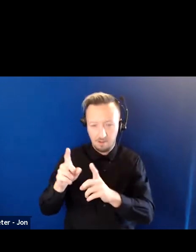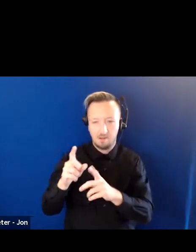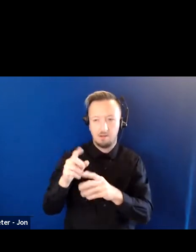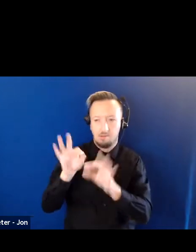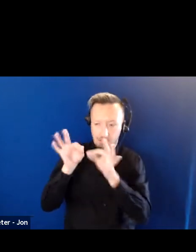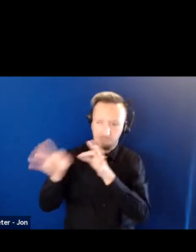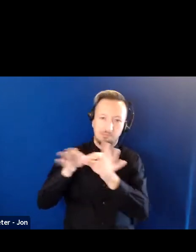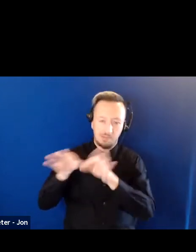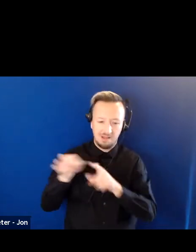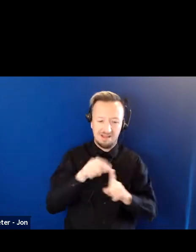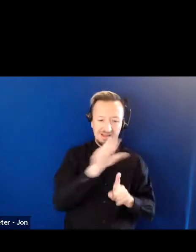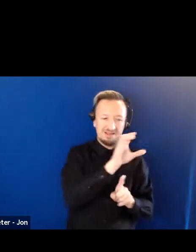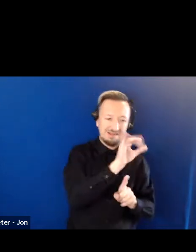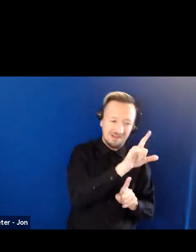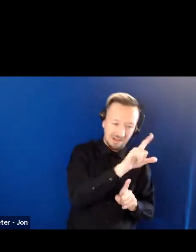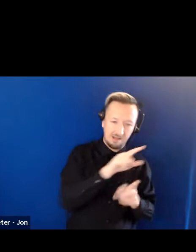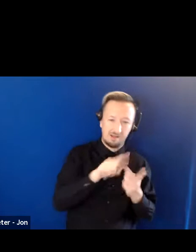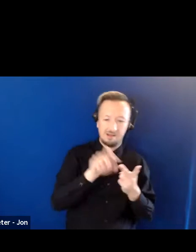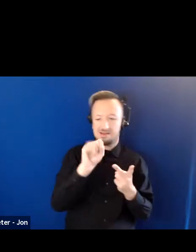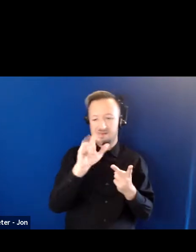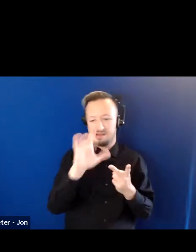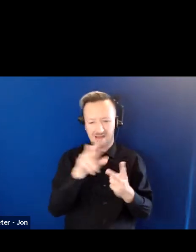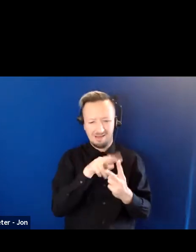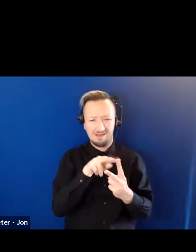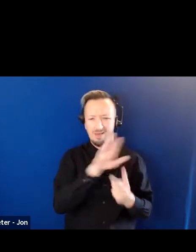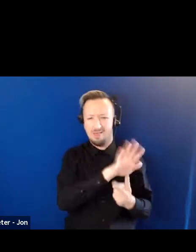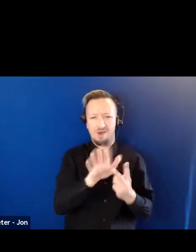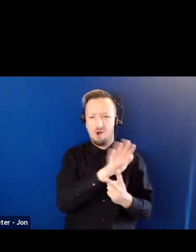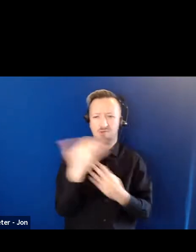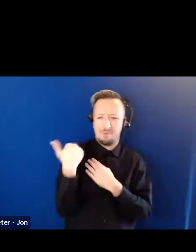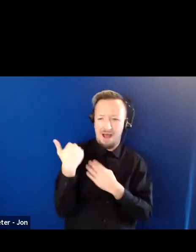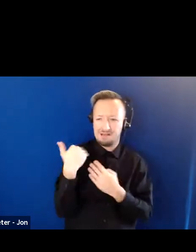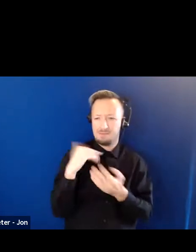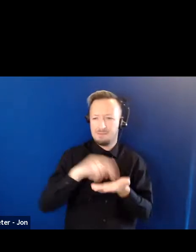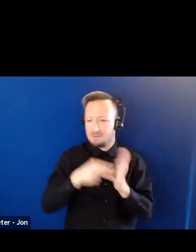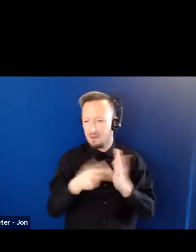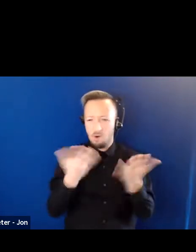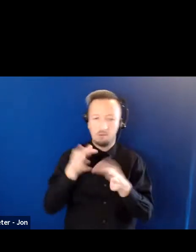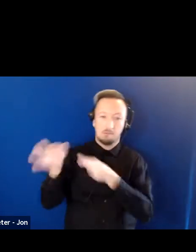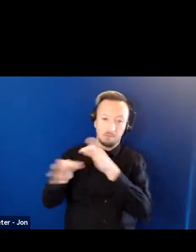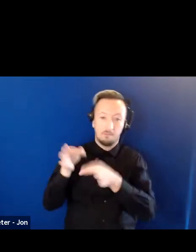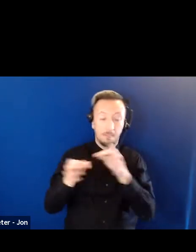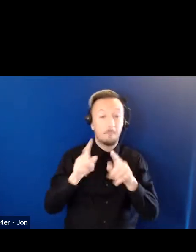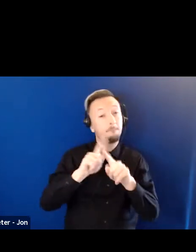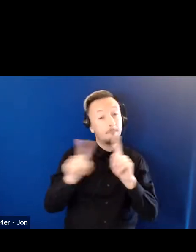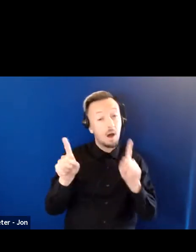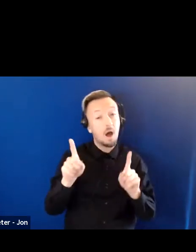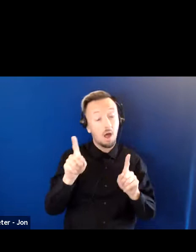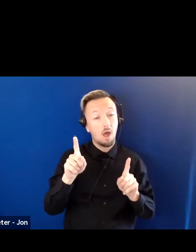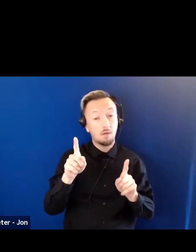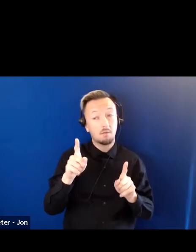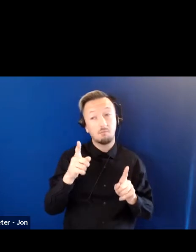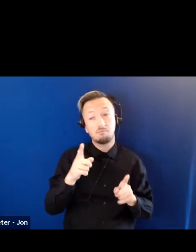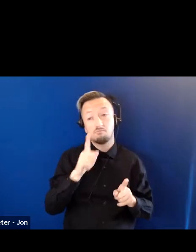do. Unfortunately for us, the leadership that has come in, they have been more